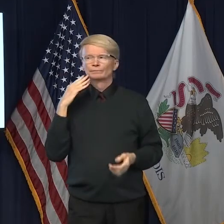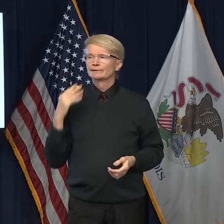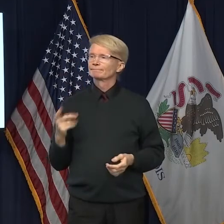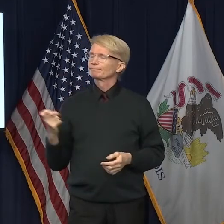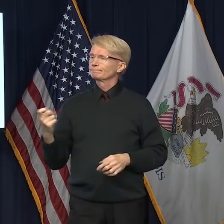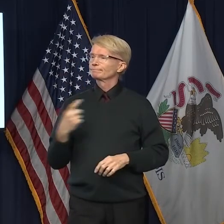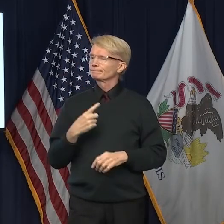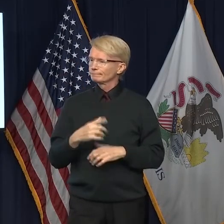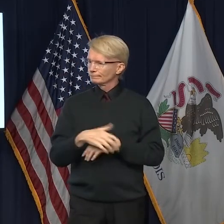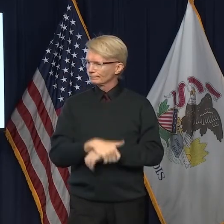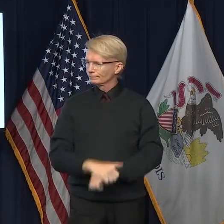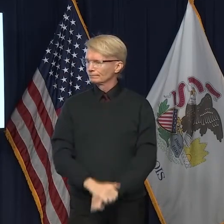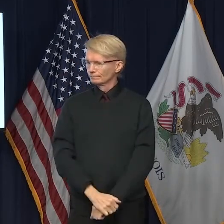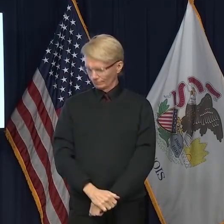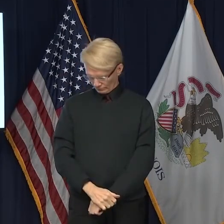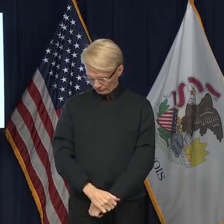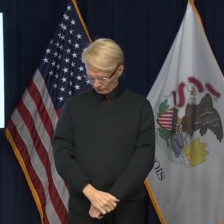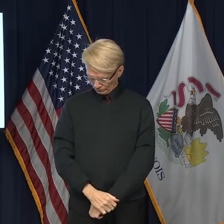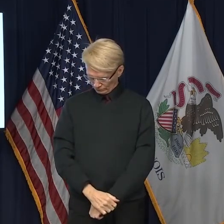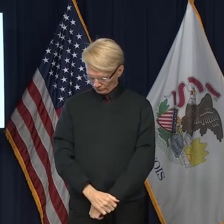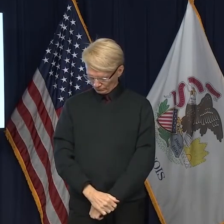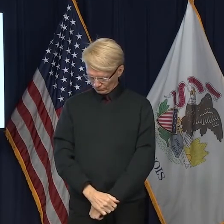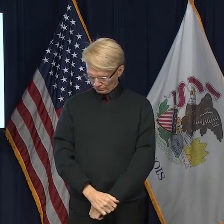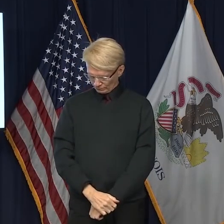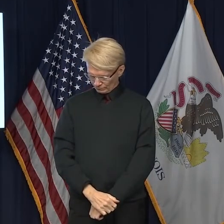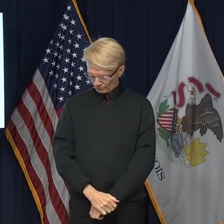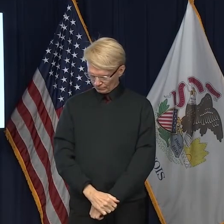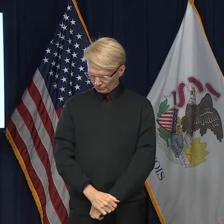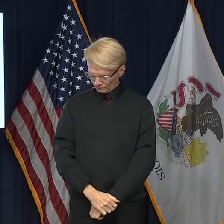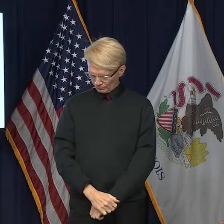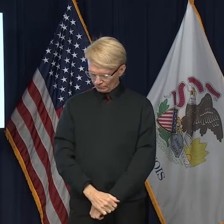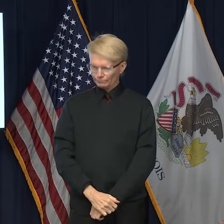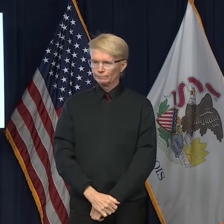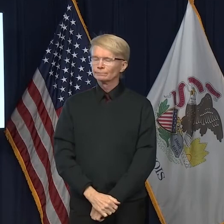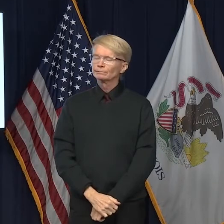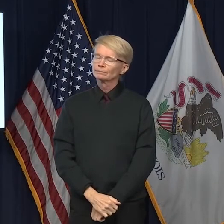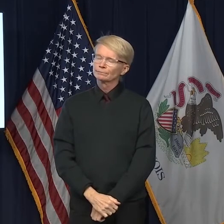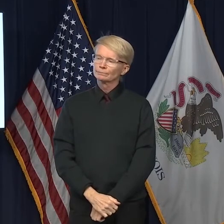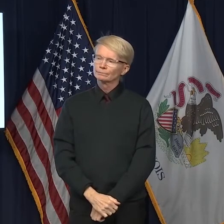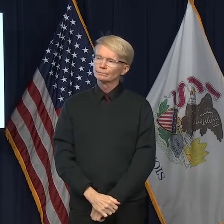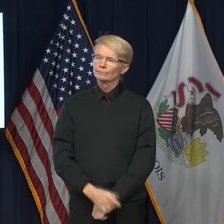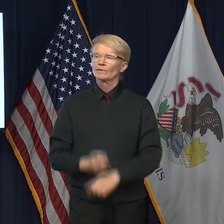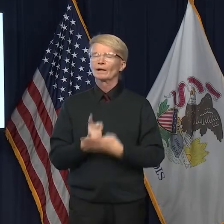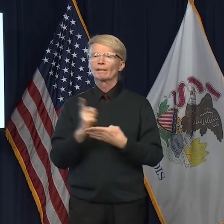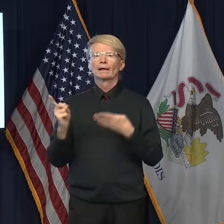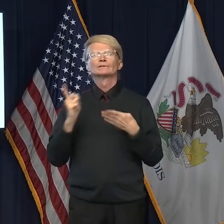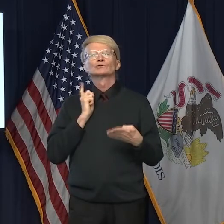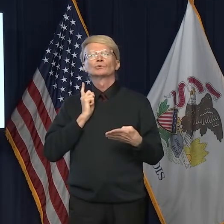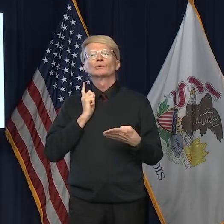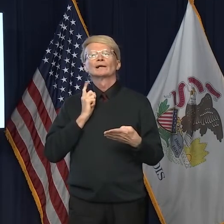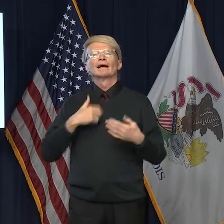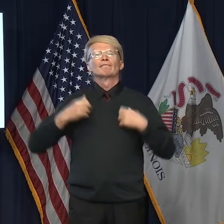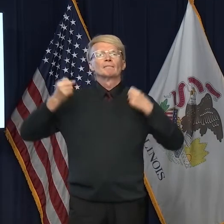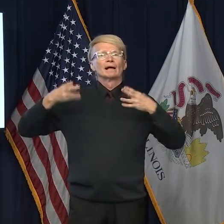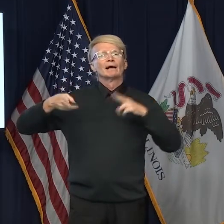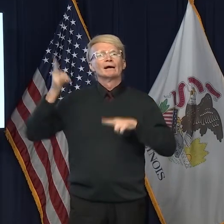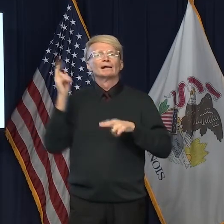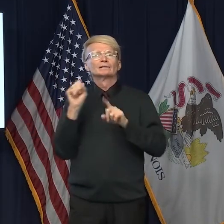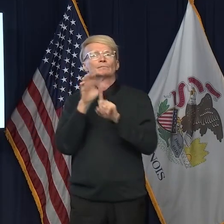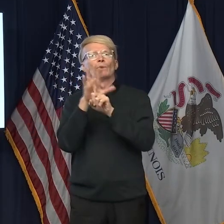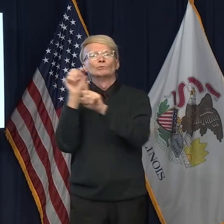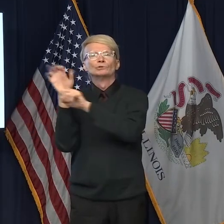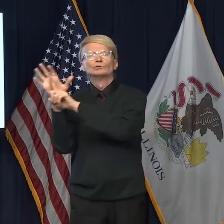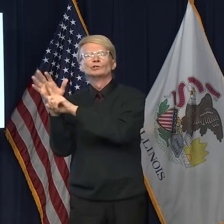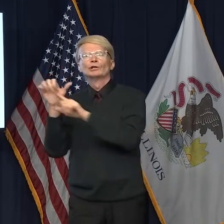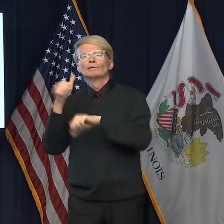Amy Jacobson, last week, IDPH released a list of potential exposure sites. Factories and hospitals were at the top of